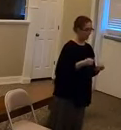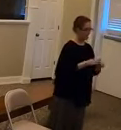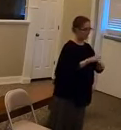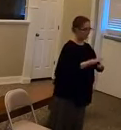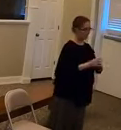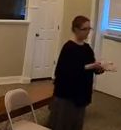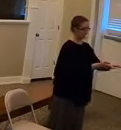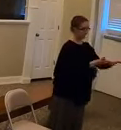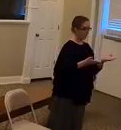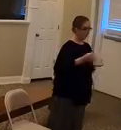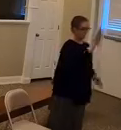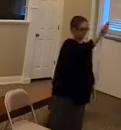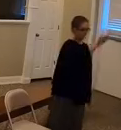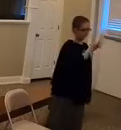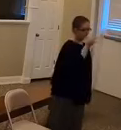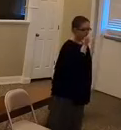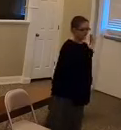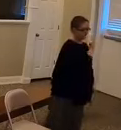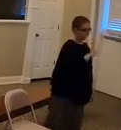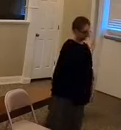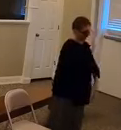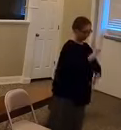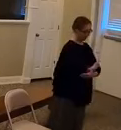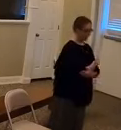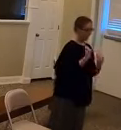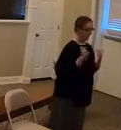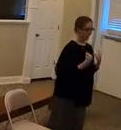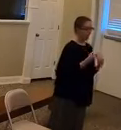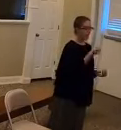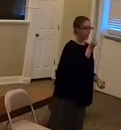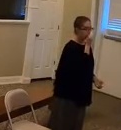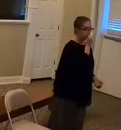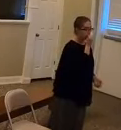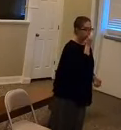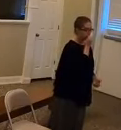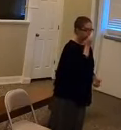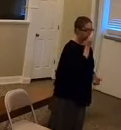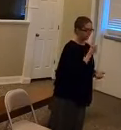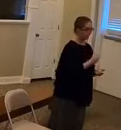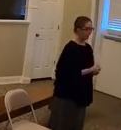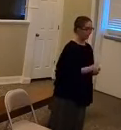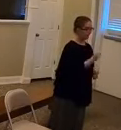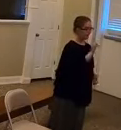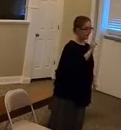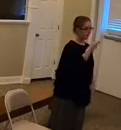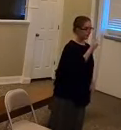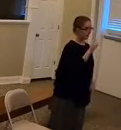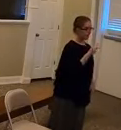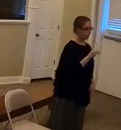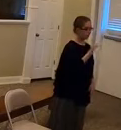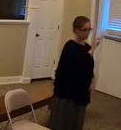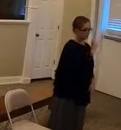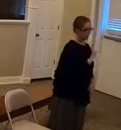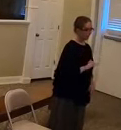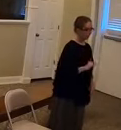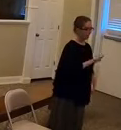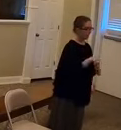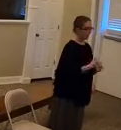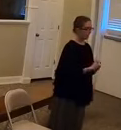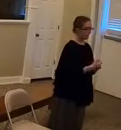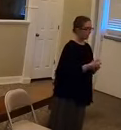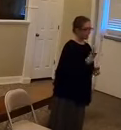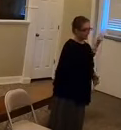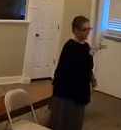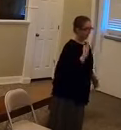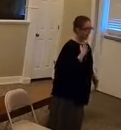thou shalt bring in the fruits that thy master's son may have food to eat. But Mephibosheth, thy master's son, shall eat bread always